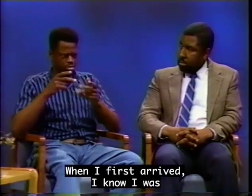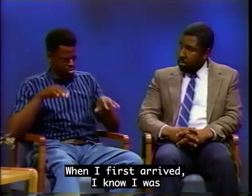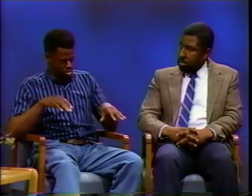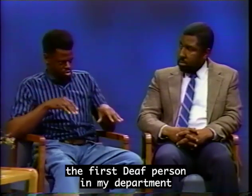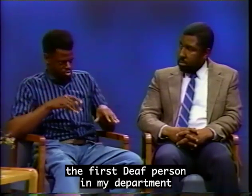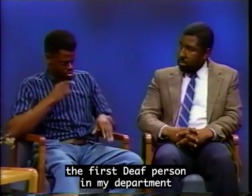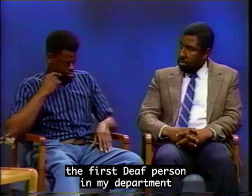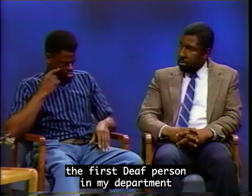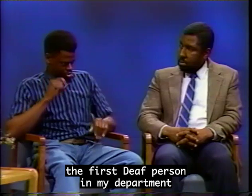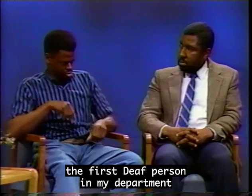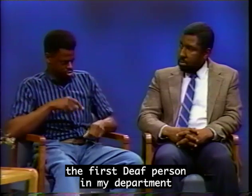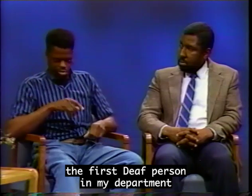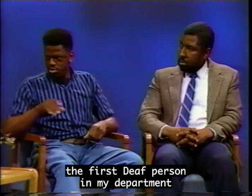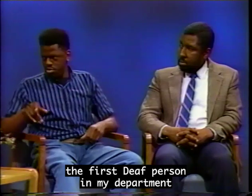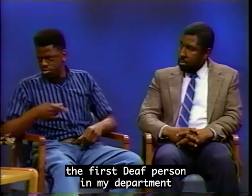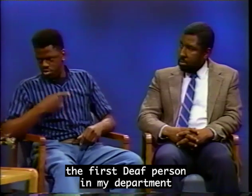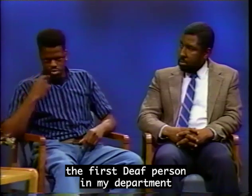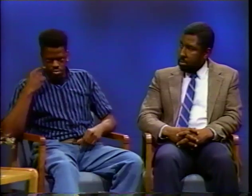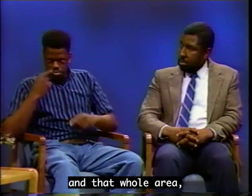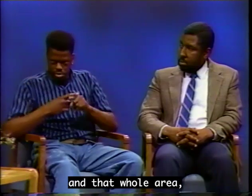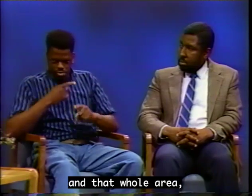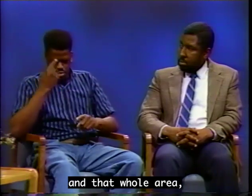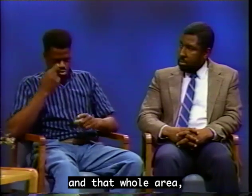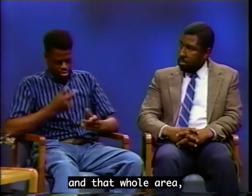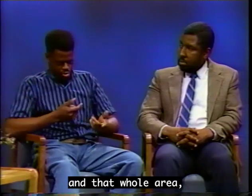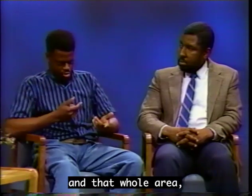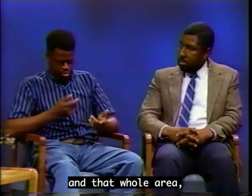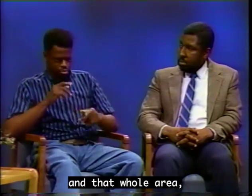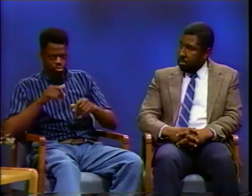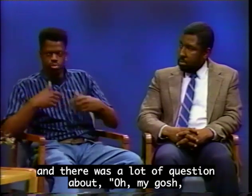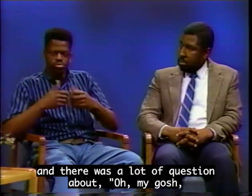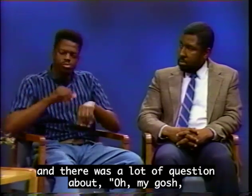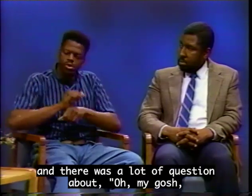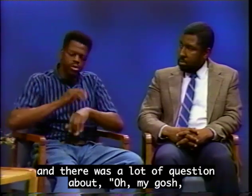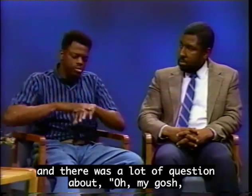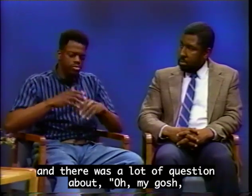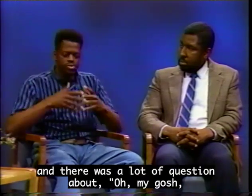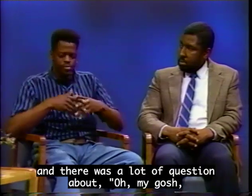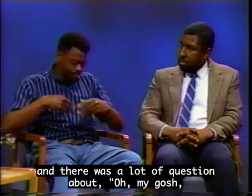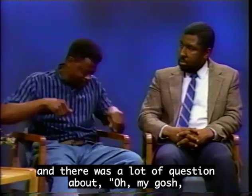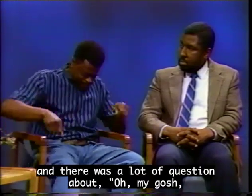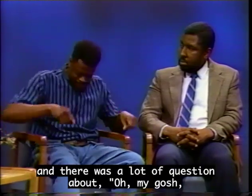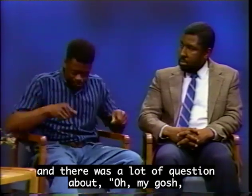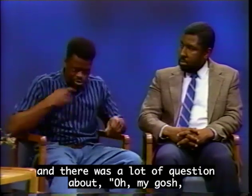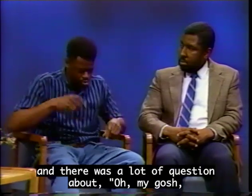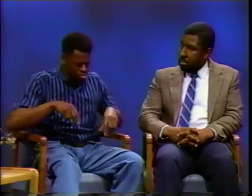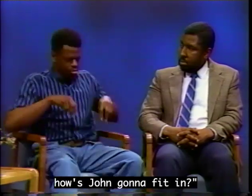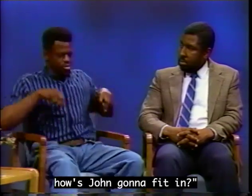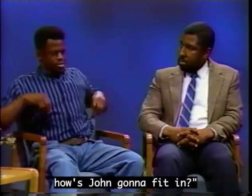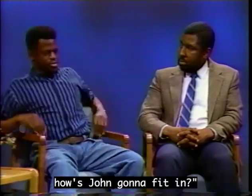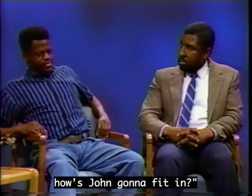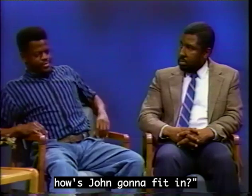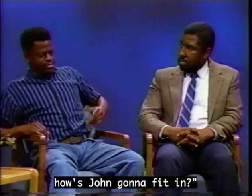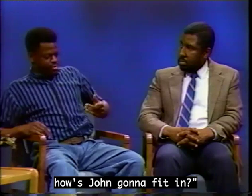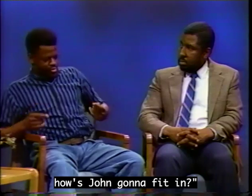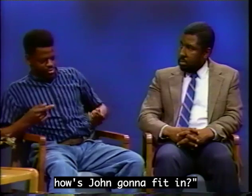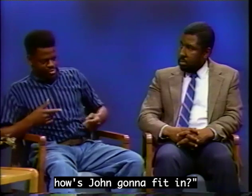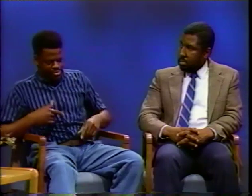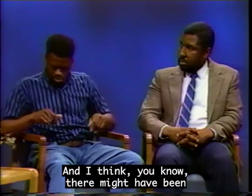I know I was the first deaf person in my department in that whole area, and there was a lot of question about, oh my gosh, how's John going to fit in?